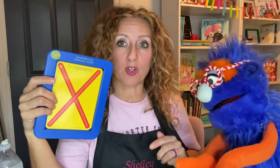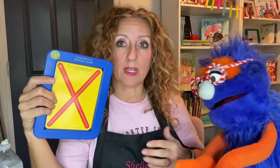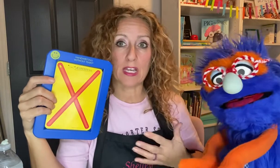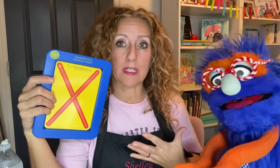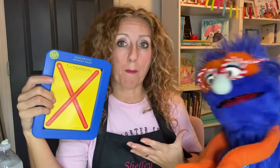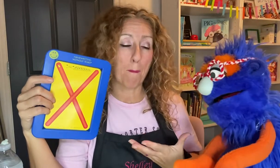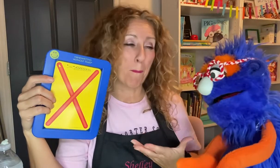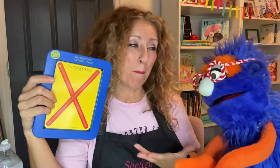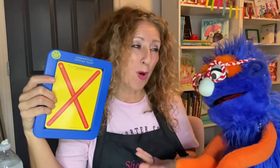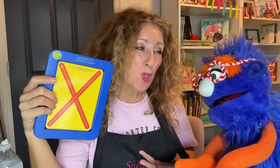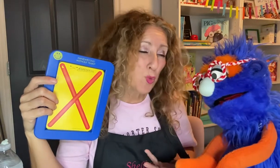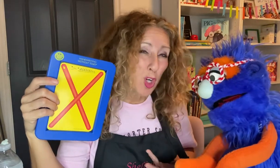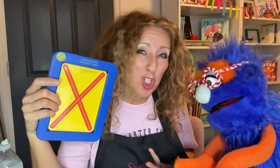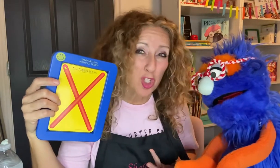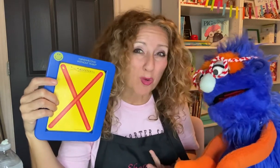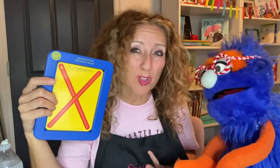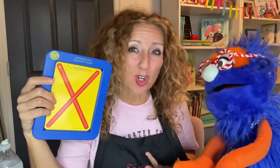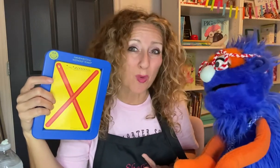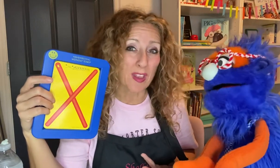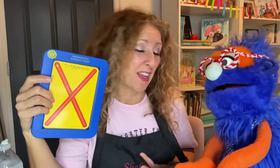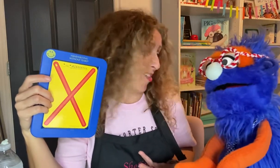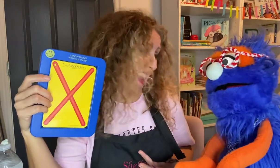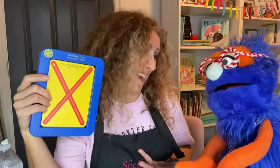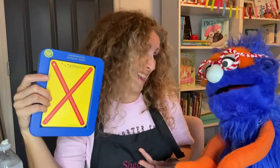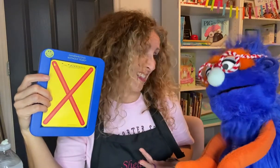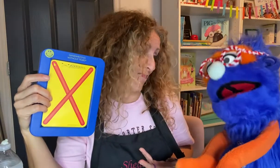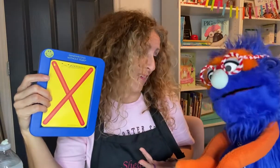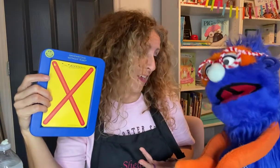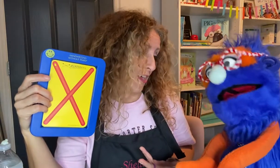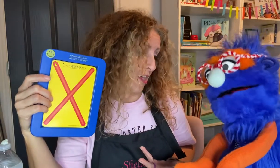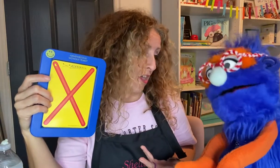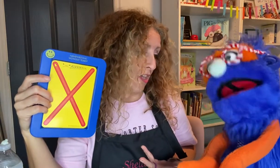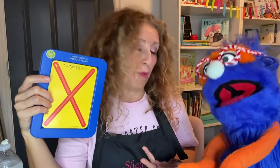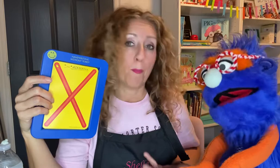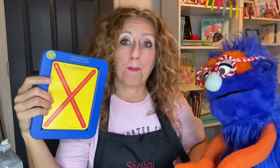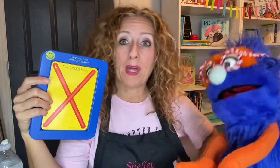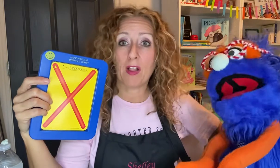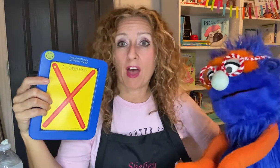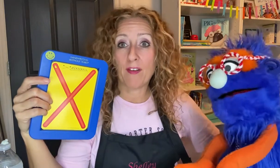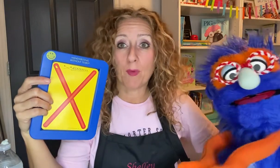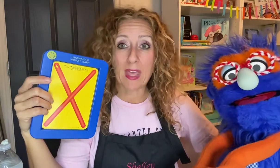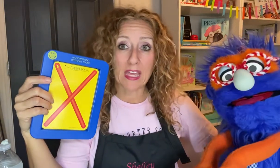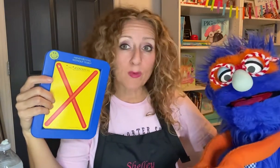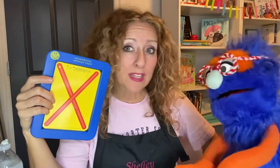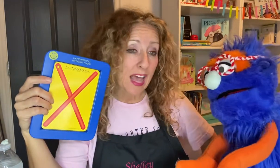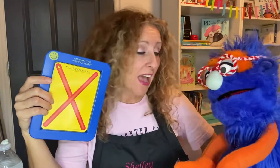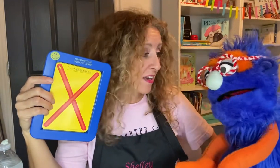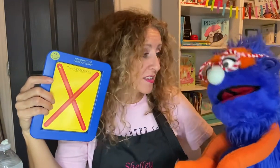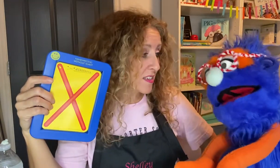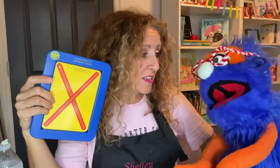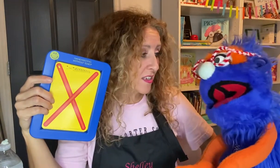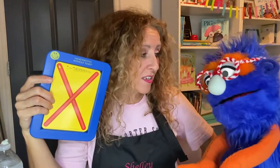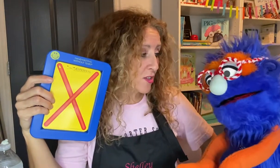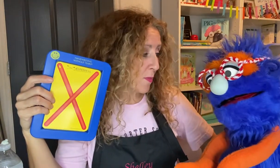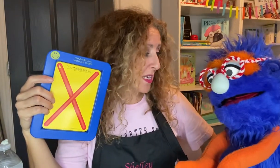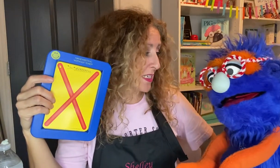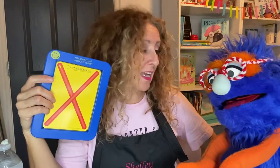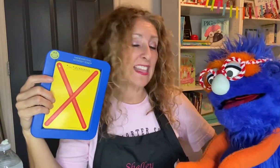because most words don't start with letter X. Oh no. Not at all. But a lot of them end with X. So I'm going to tell you the